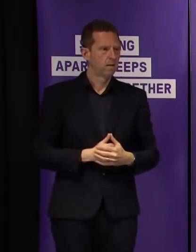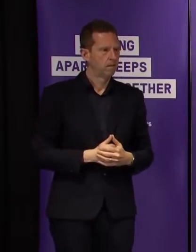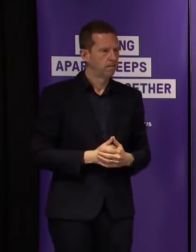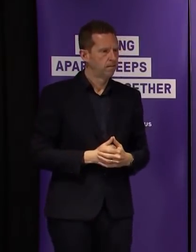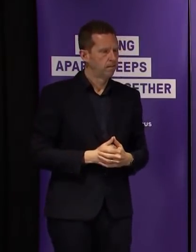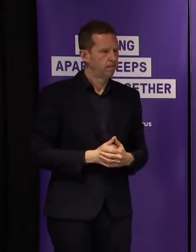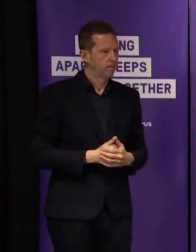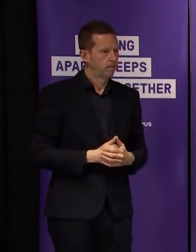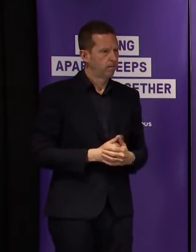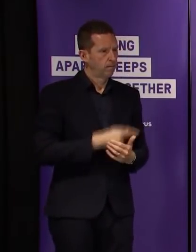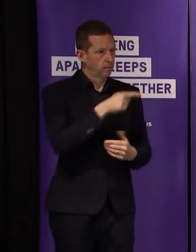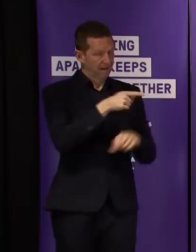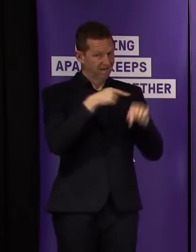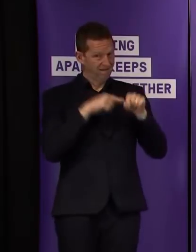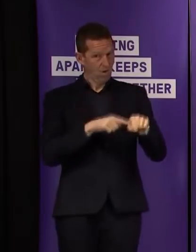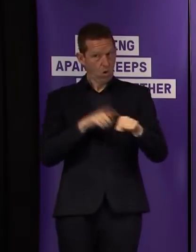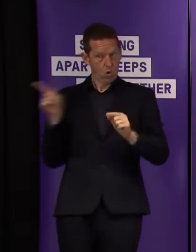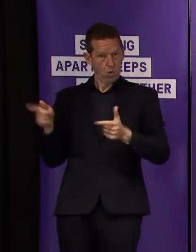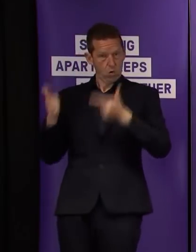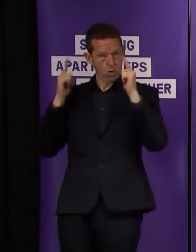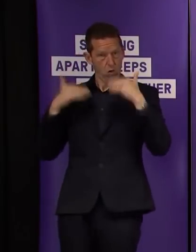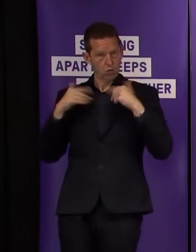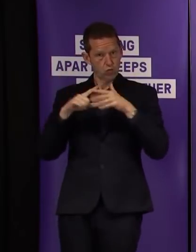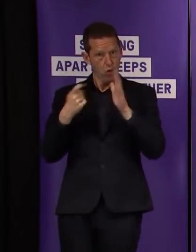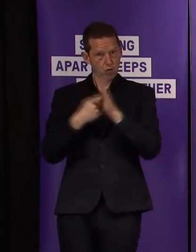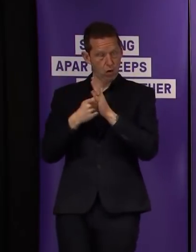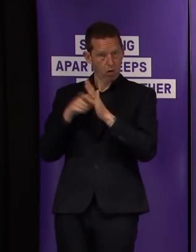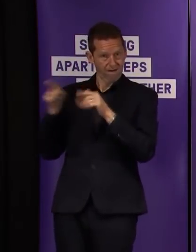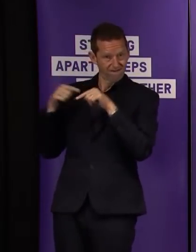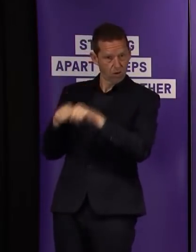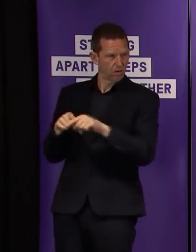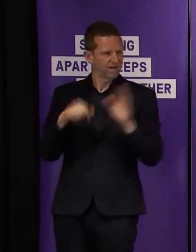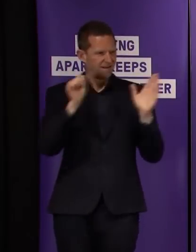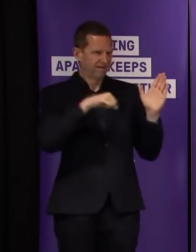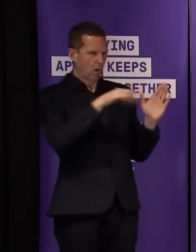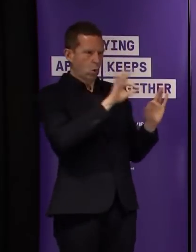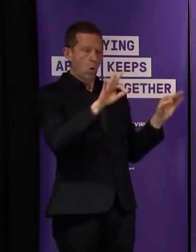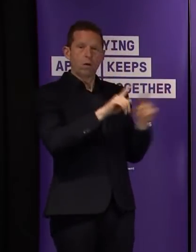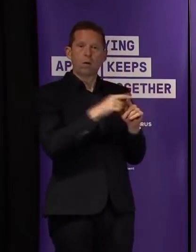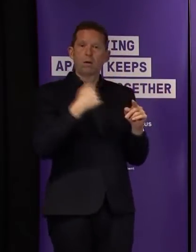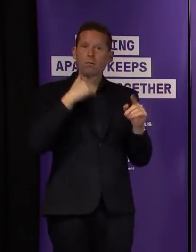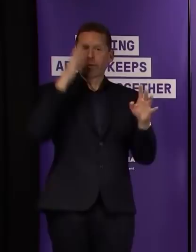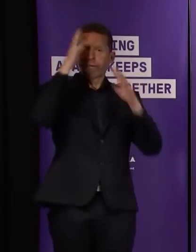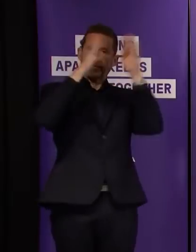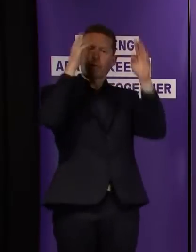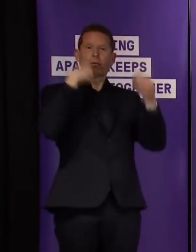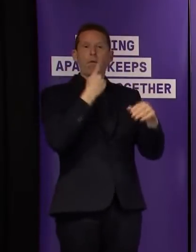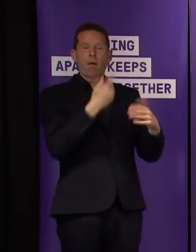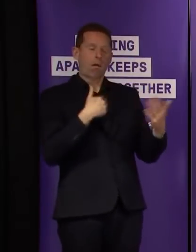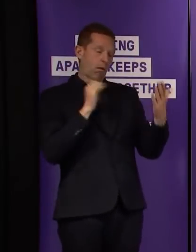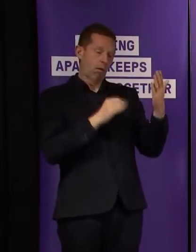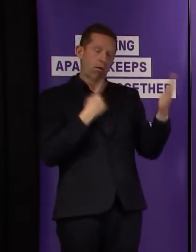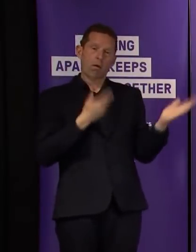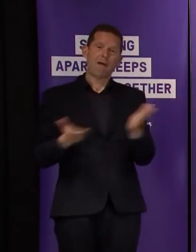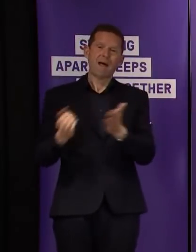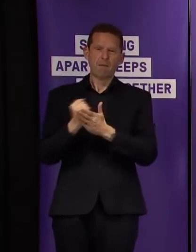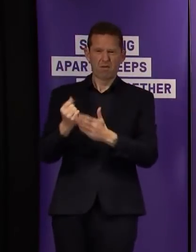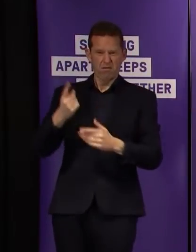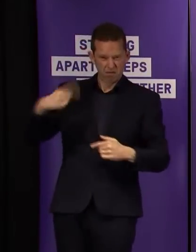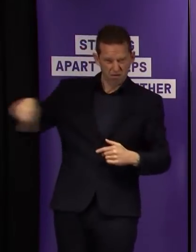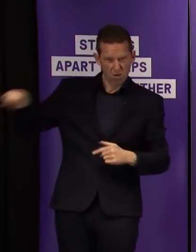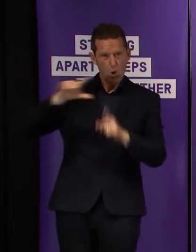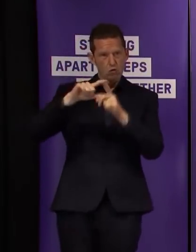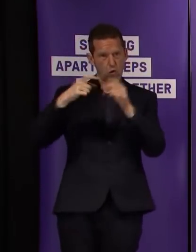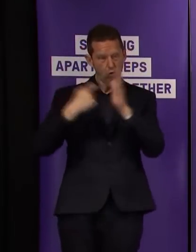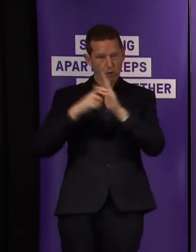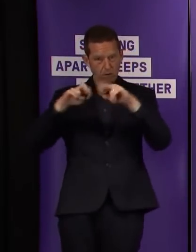on the advice of the public health? Absolutely. Team? It's not like I sat down and said, please model these numbers. That's the docs have gone and sat down with